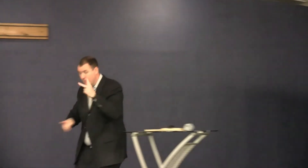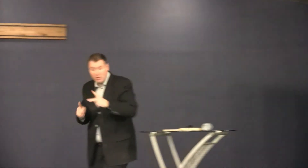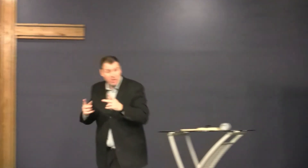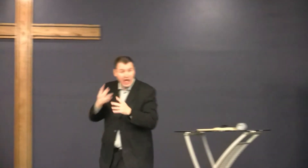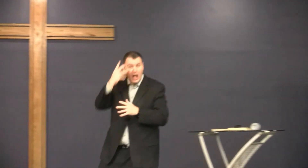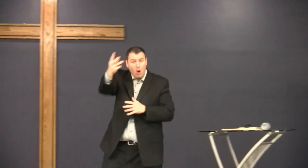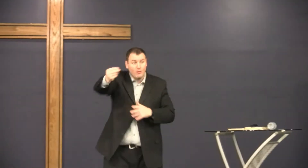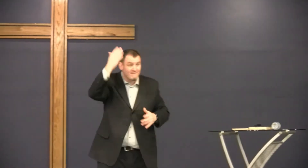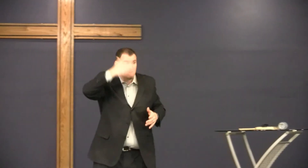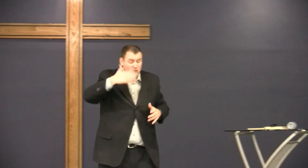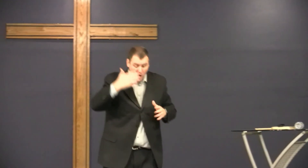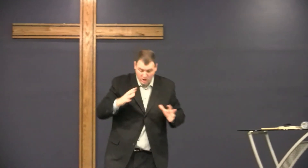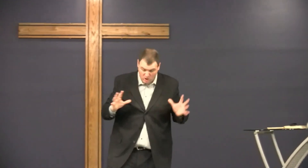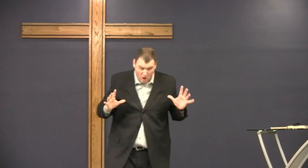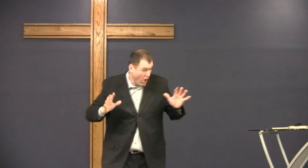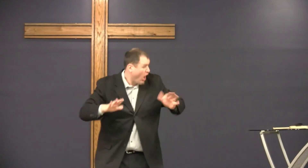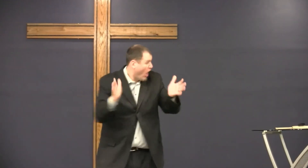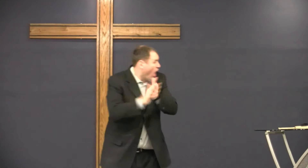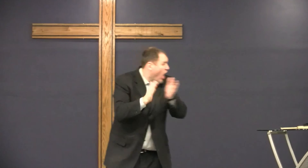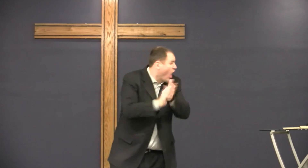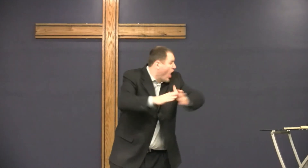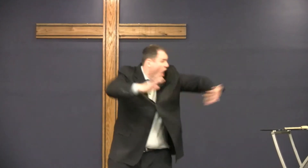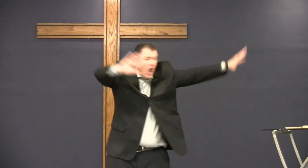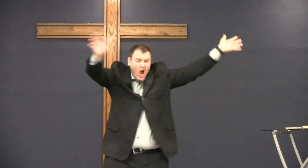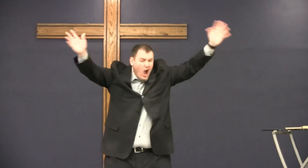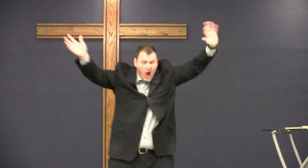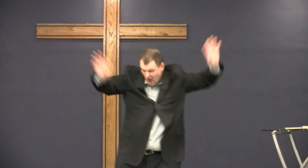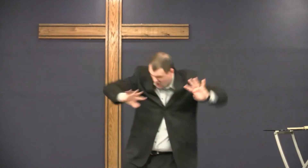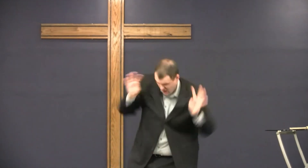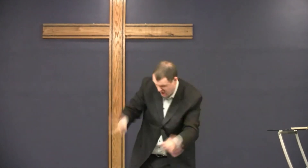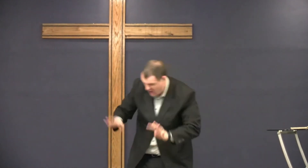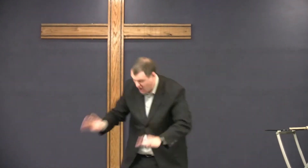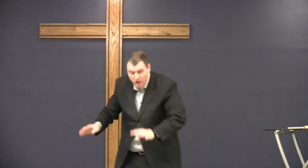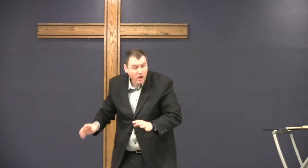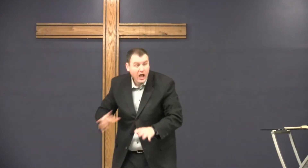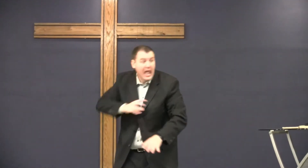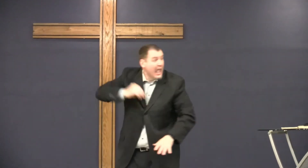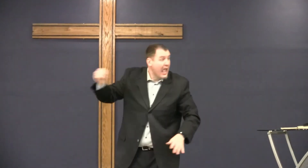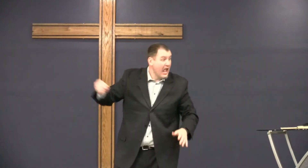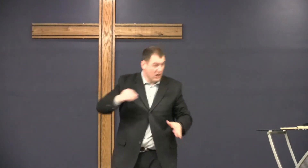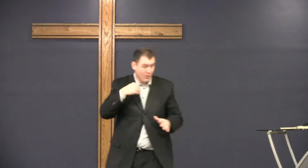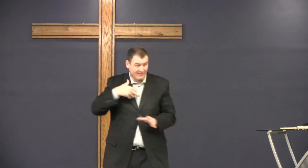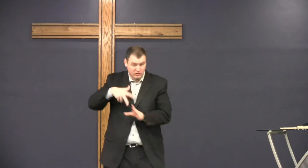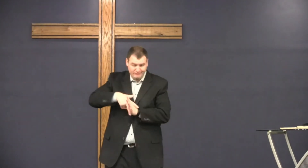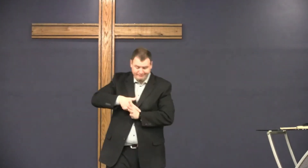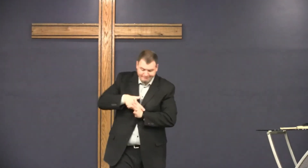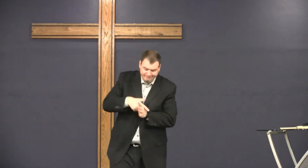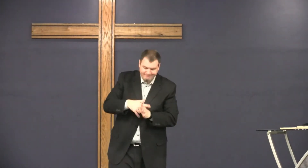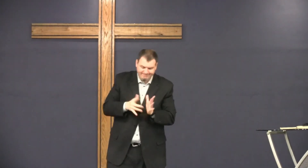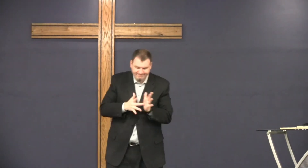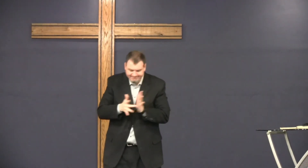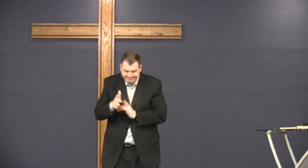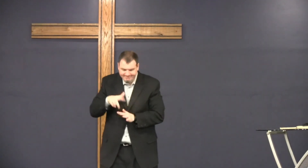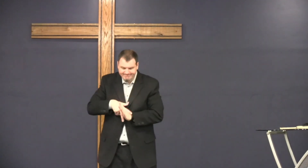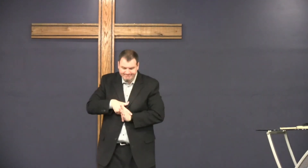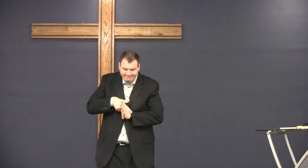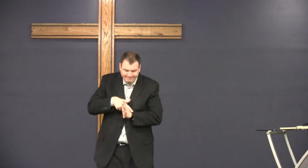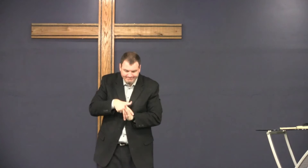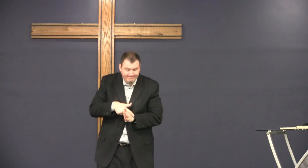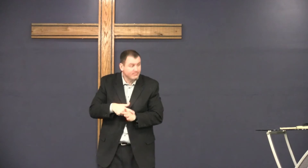You have a group of people who are all out front and they're cheering and putting these branches down, and then you have Jesus